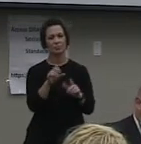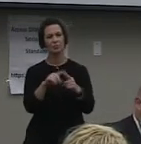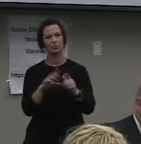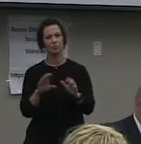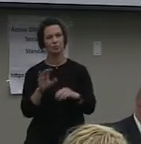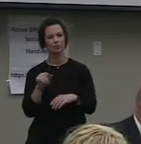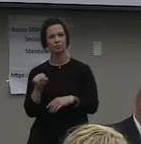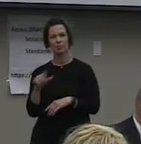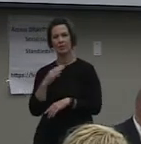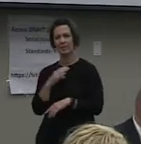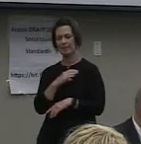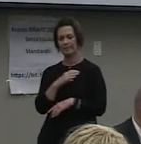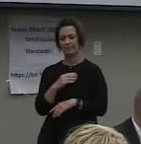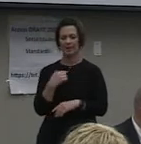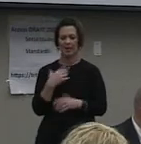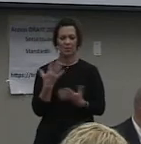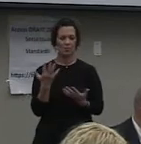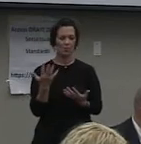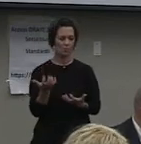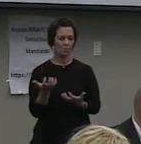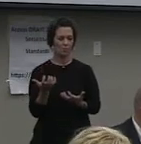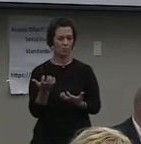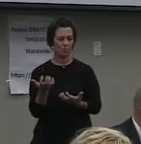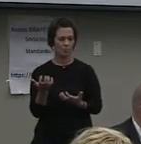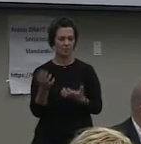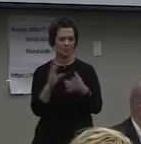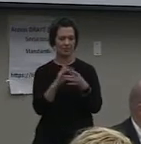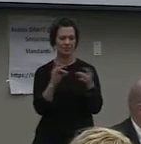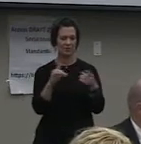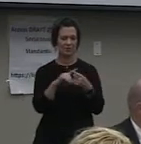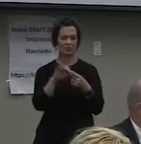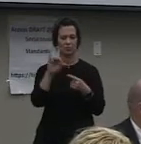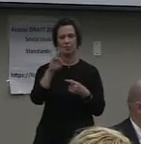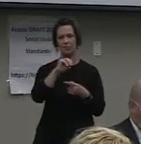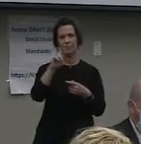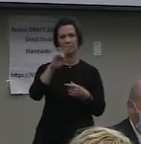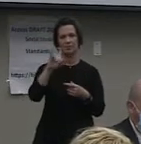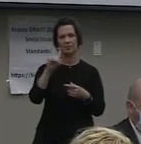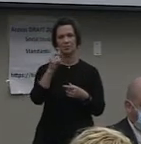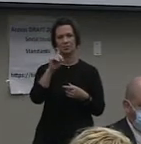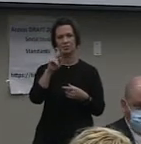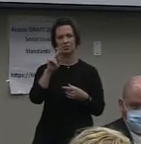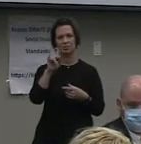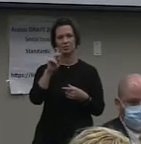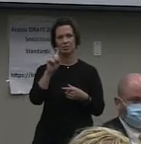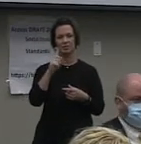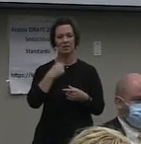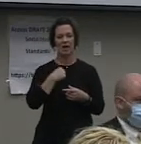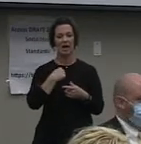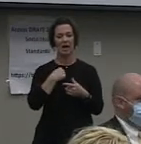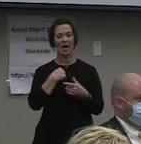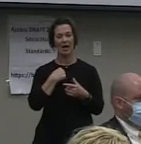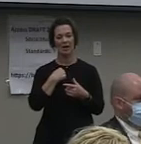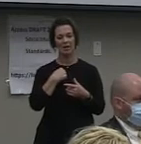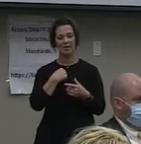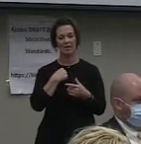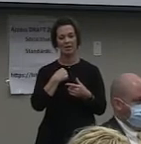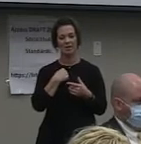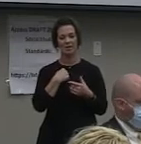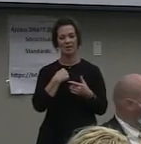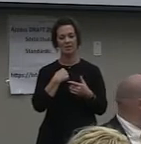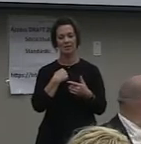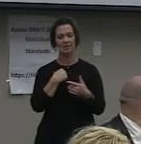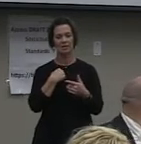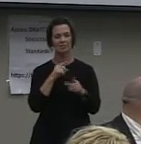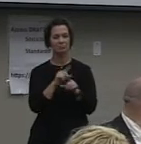committee. I'd like to actually say to Mr. Jenkins, I think I share some of your